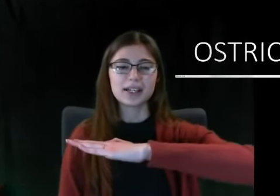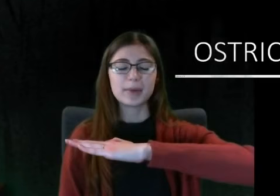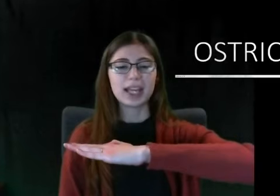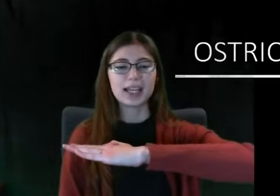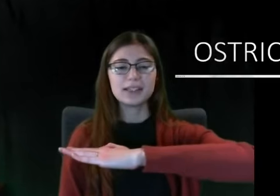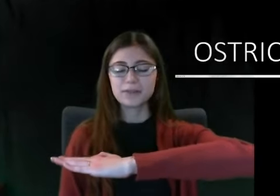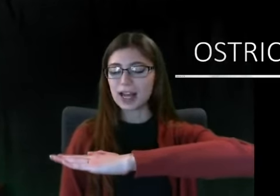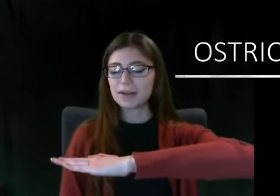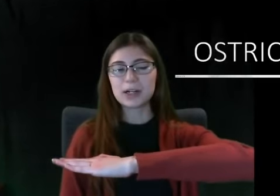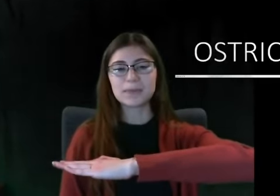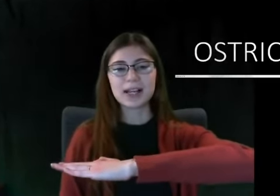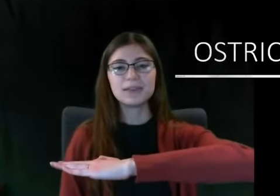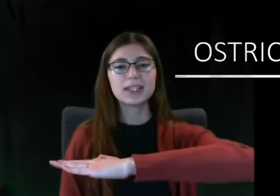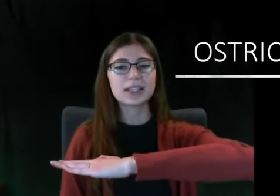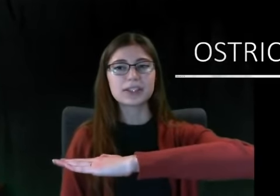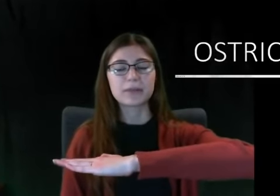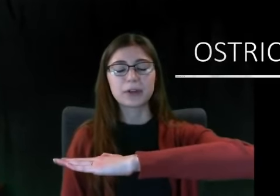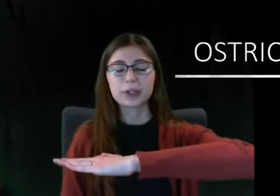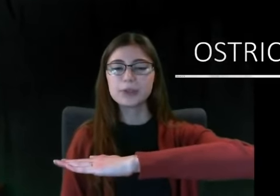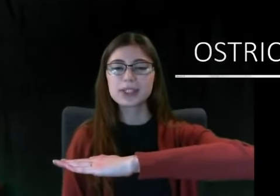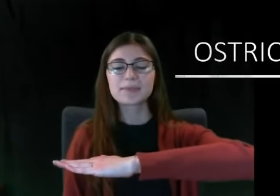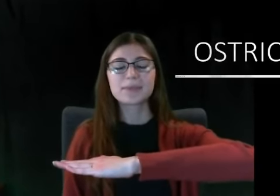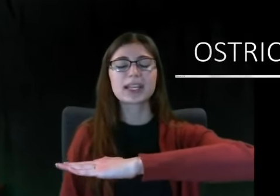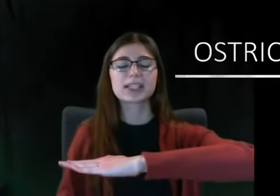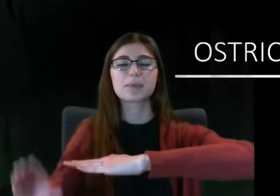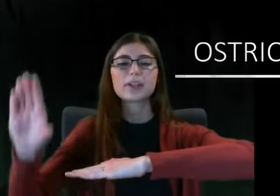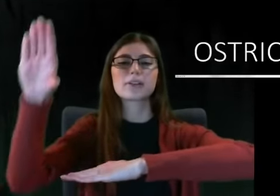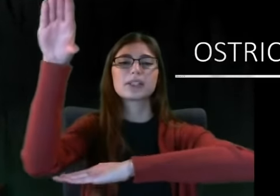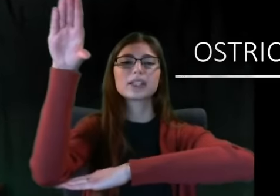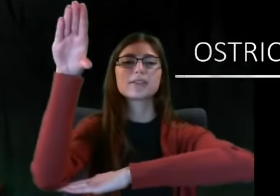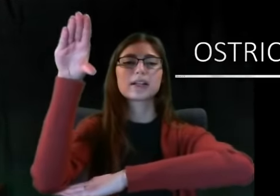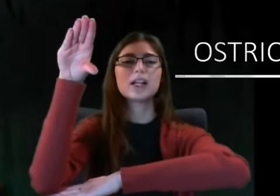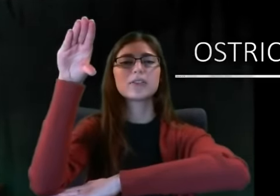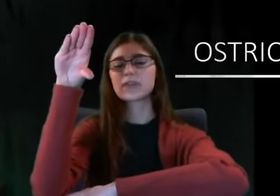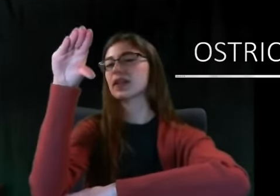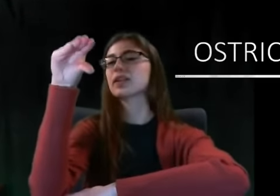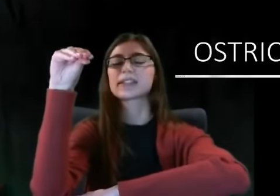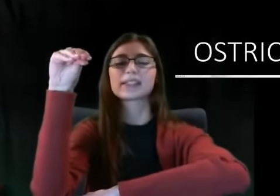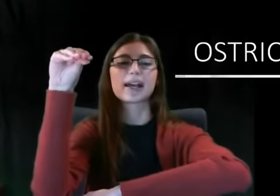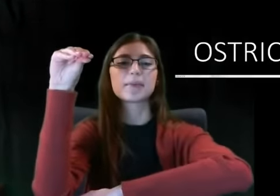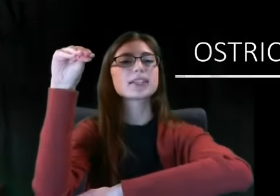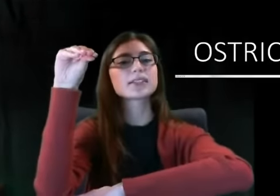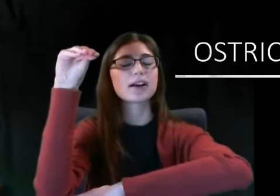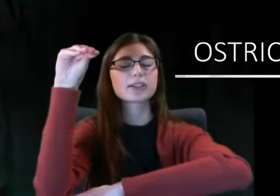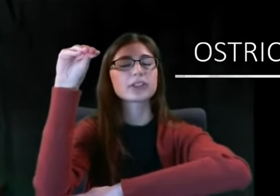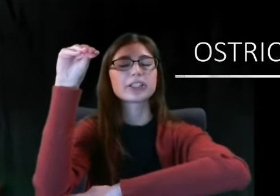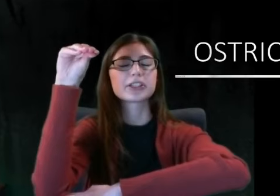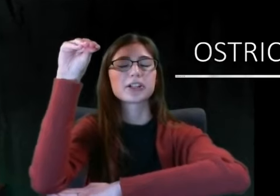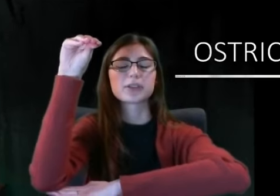Non-dominant hand, flat palm down like you did for goose, except we are going to use all of our fingers this time since ostriches are so much